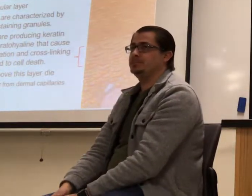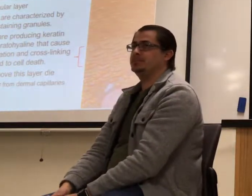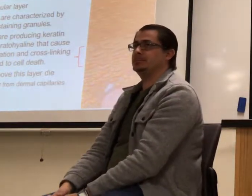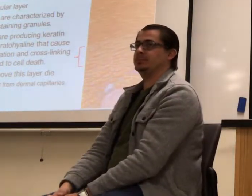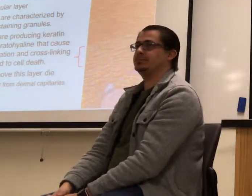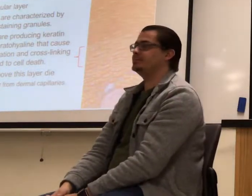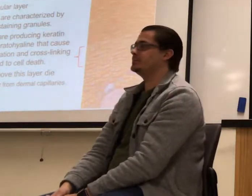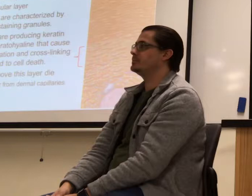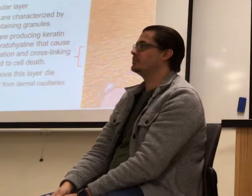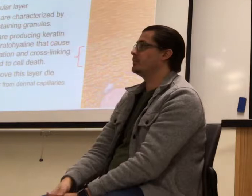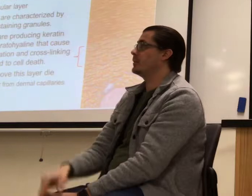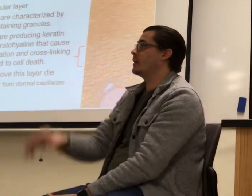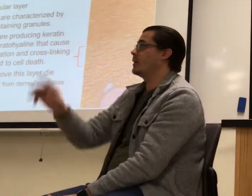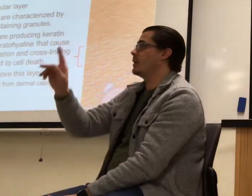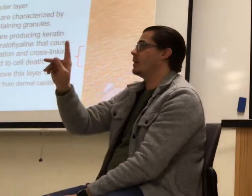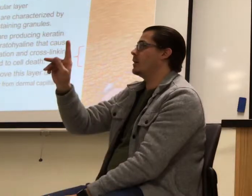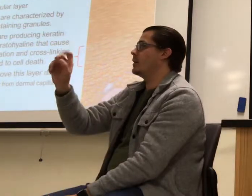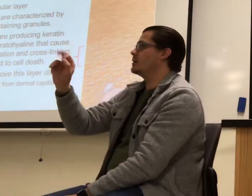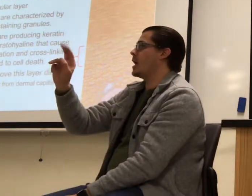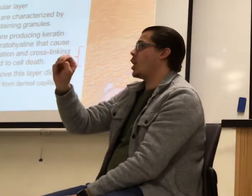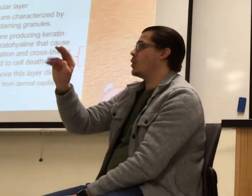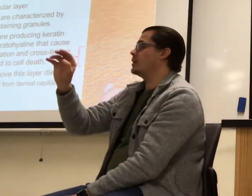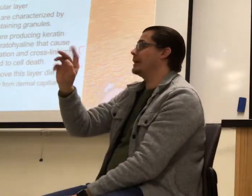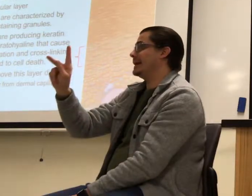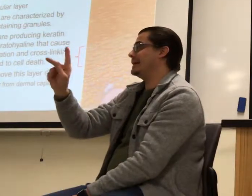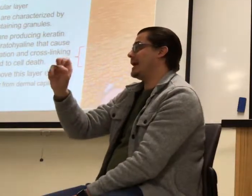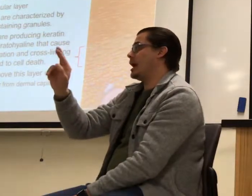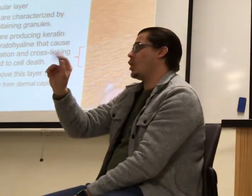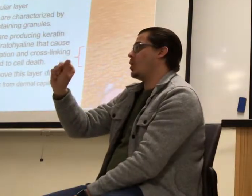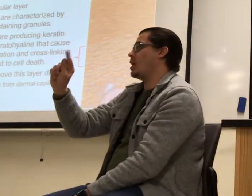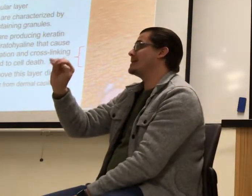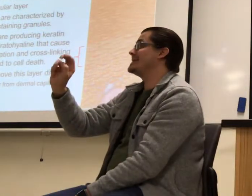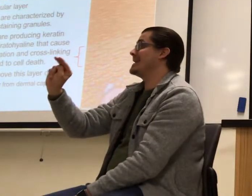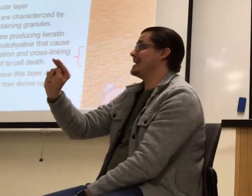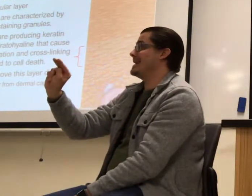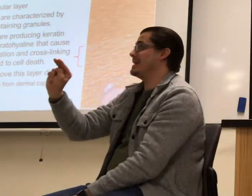So I'll write that the keratin causes